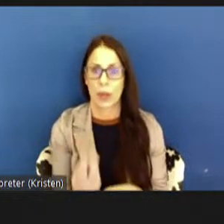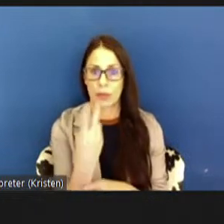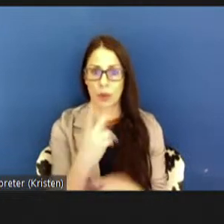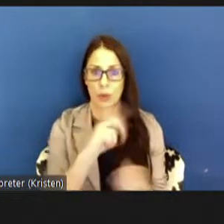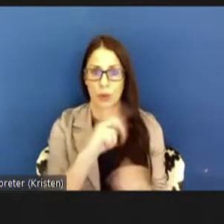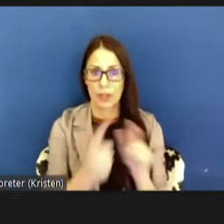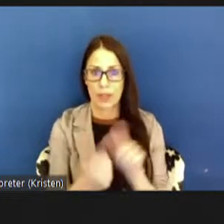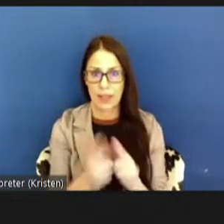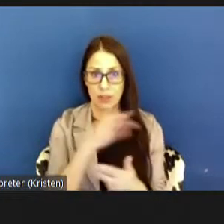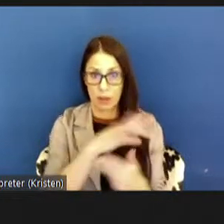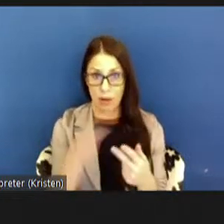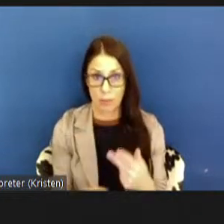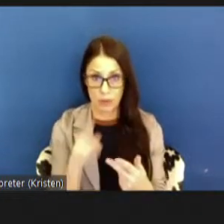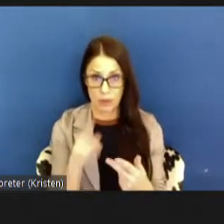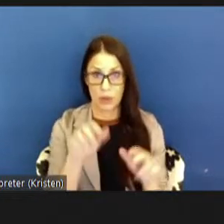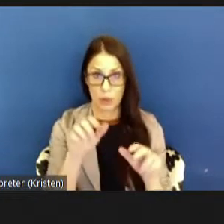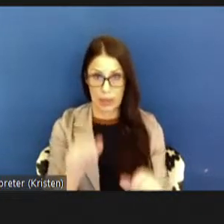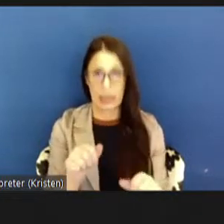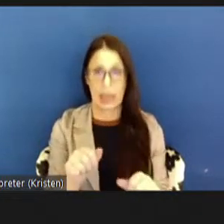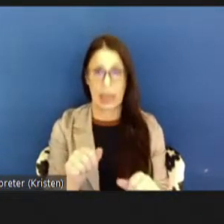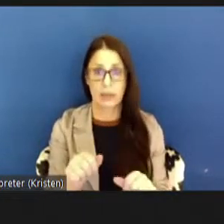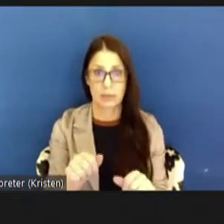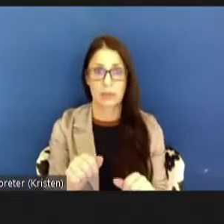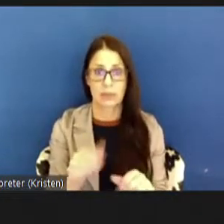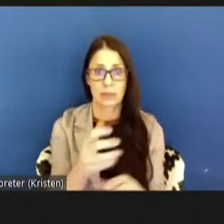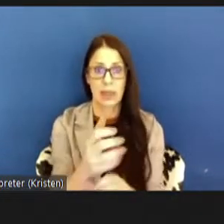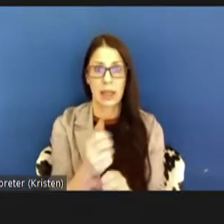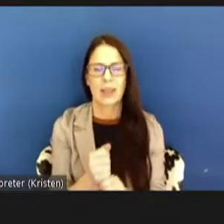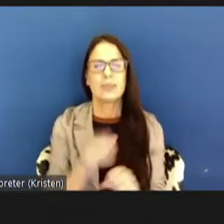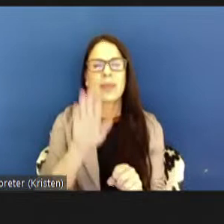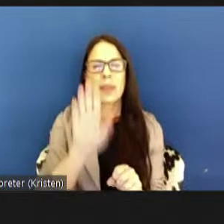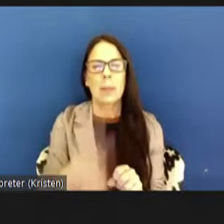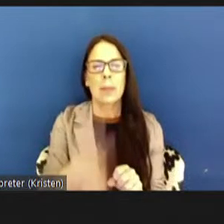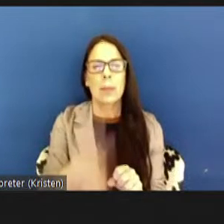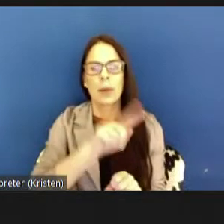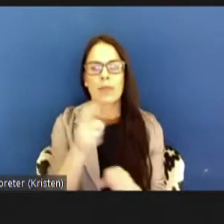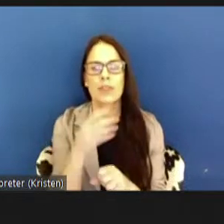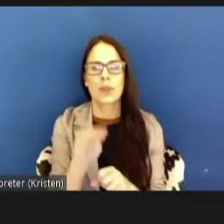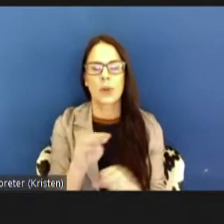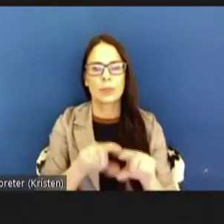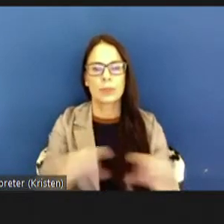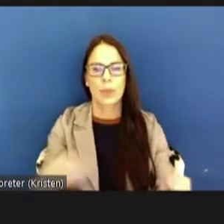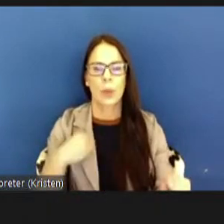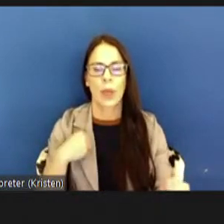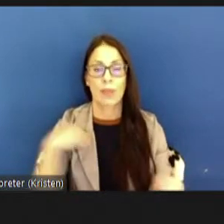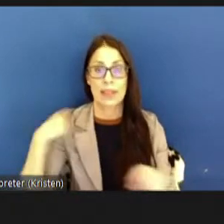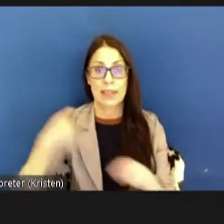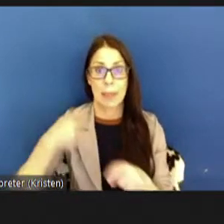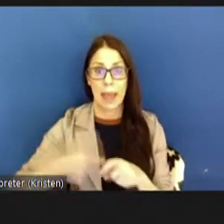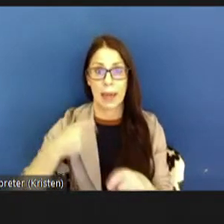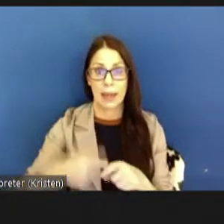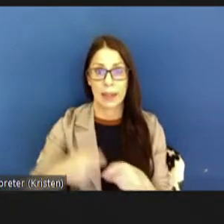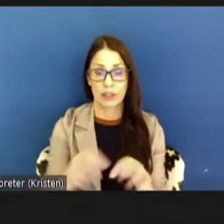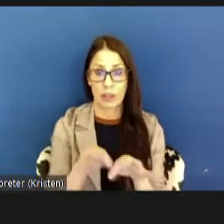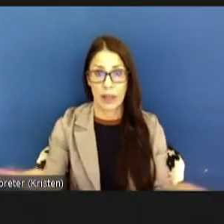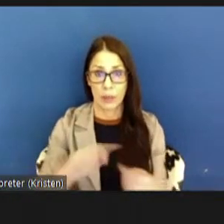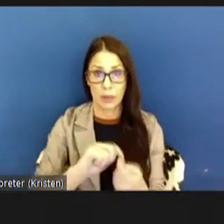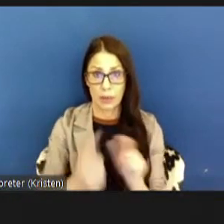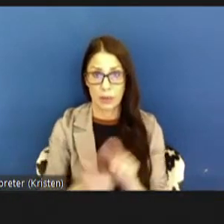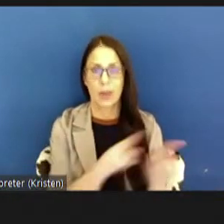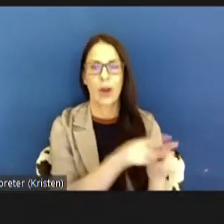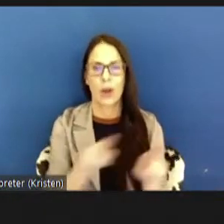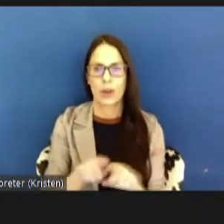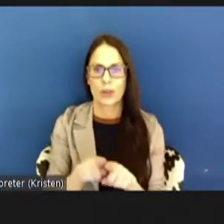options that you can access there at the bottom of your Zoom console. We do have a Spanish language translation channel and an American